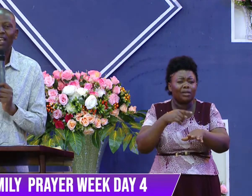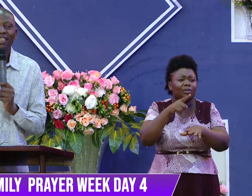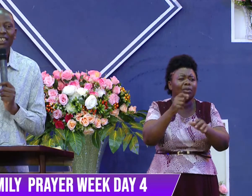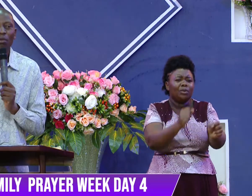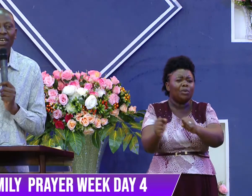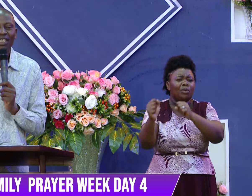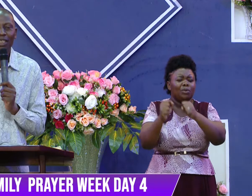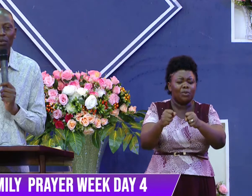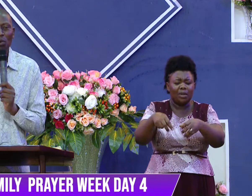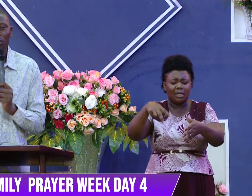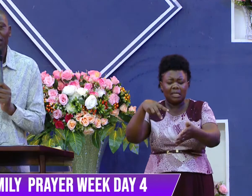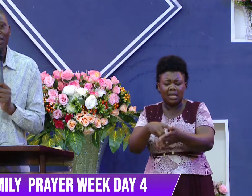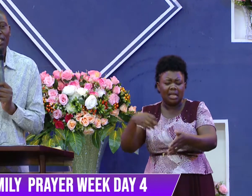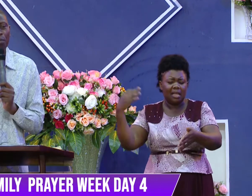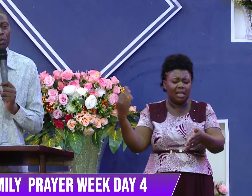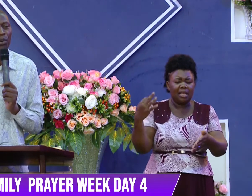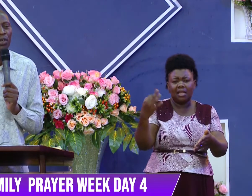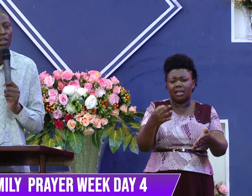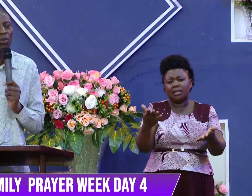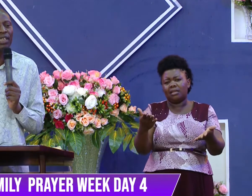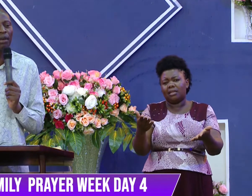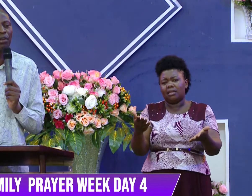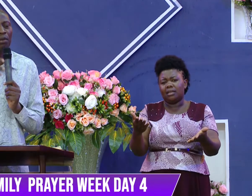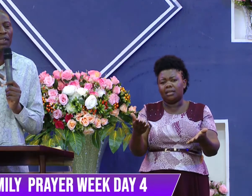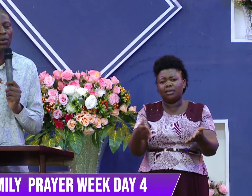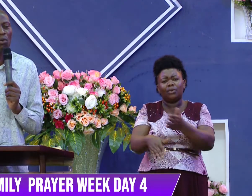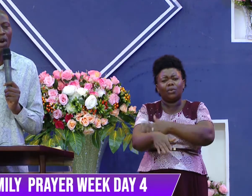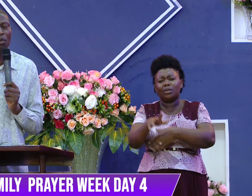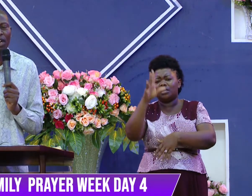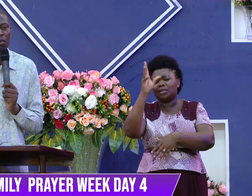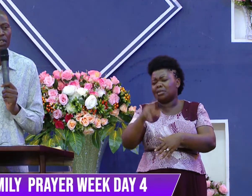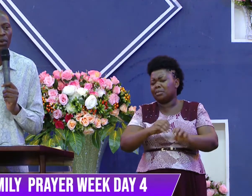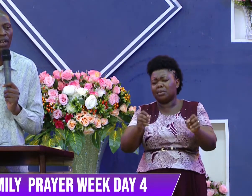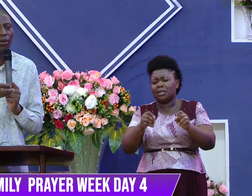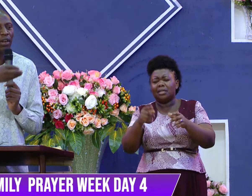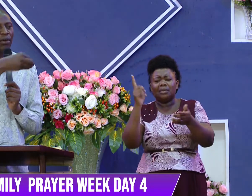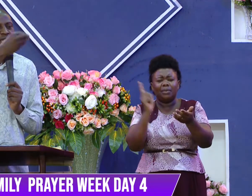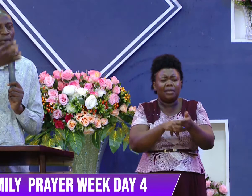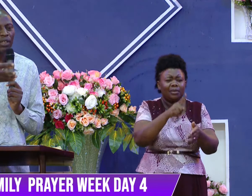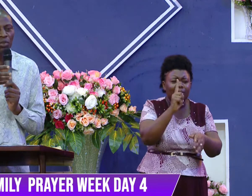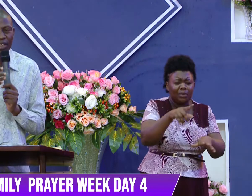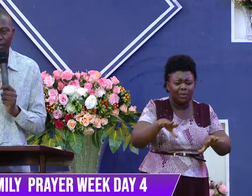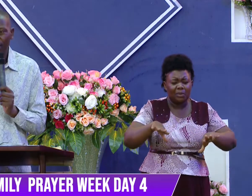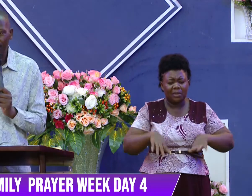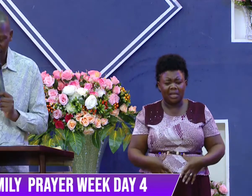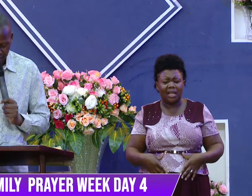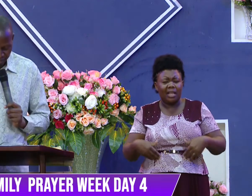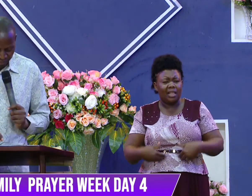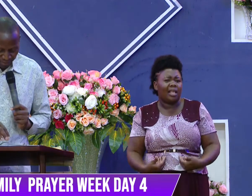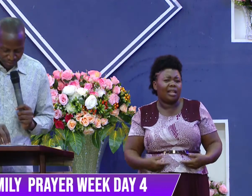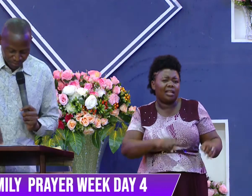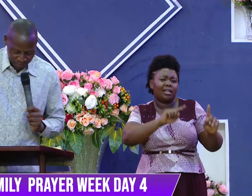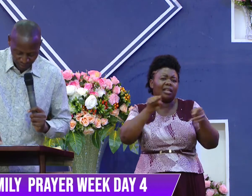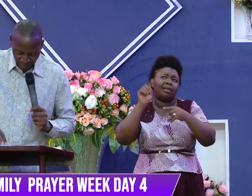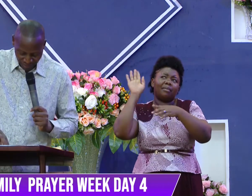Eno tebakaddirayo bukaddizi mu ggulu. Siriri kipu nnyo kuleeta bintu bimaze kugwamu kagundi konna konna n'oleeta n'okasuka eyo. Nedda.